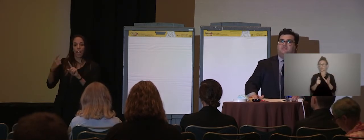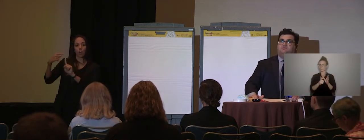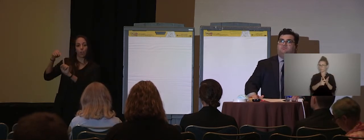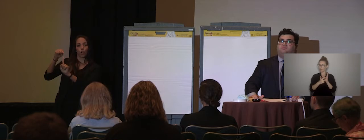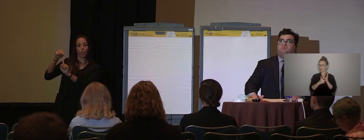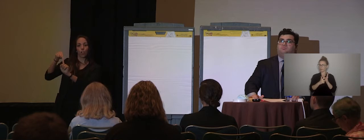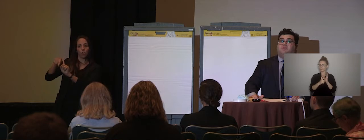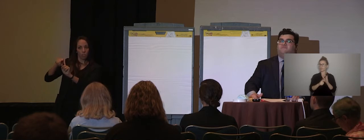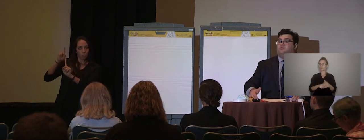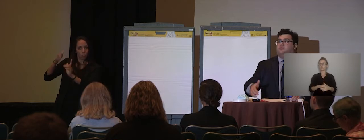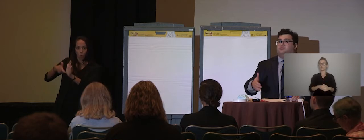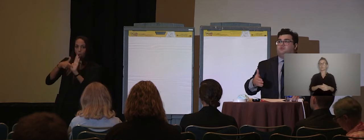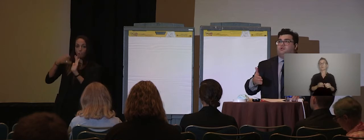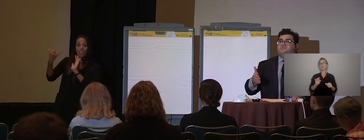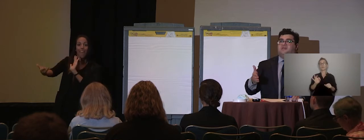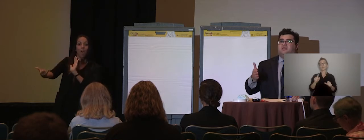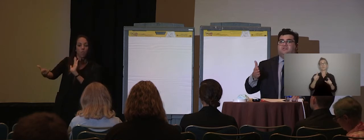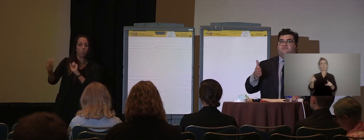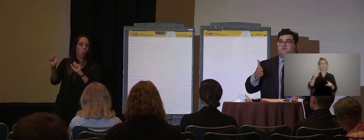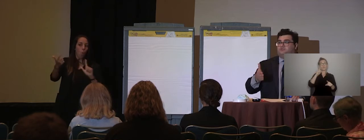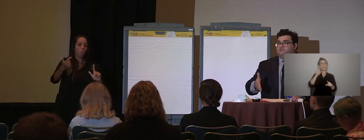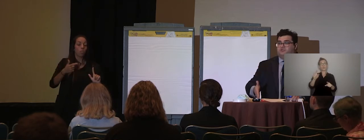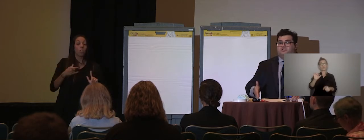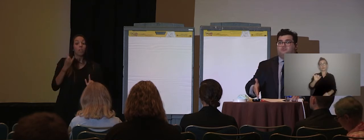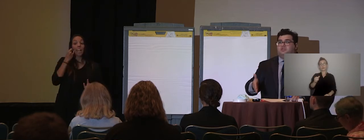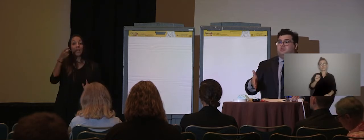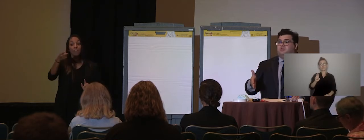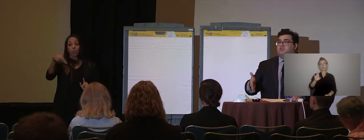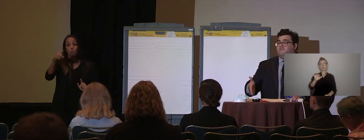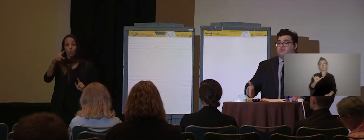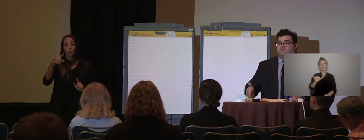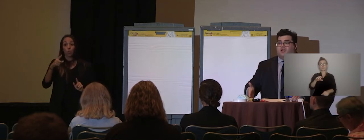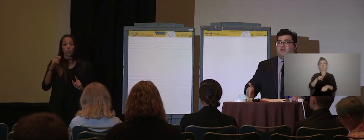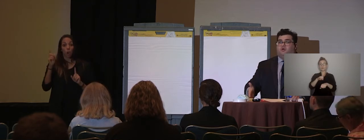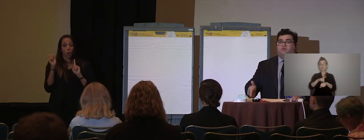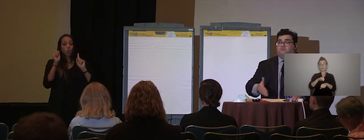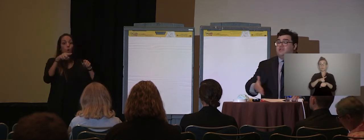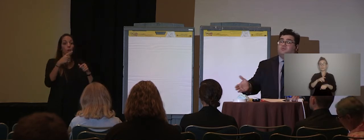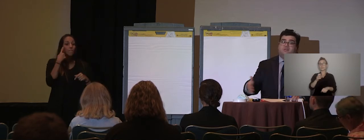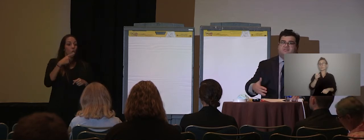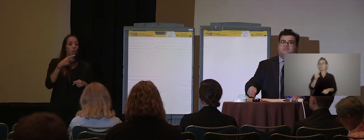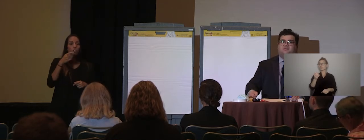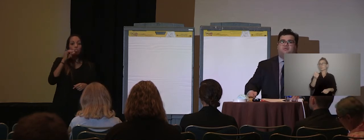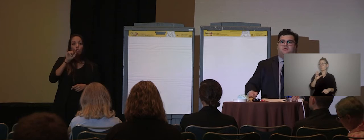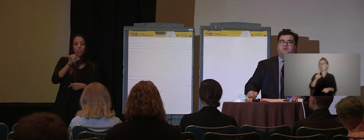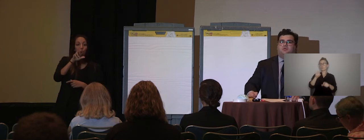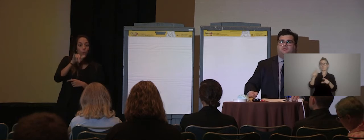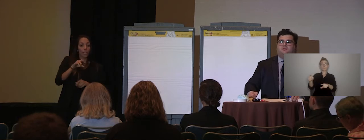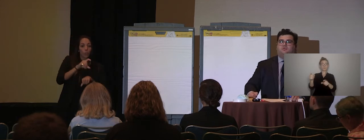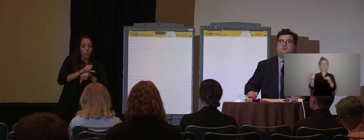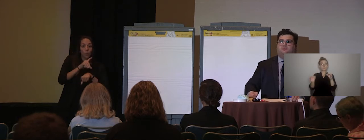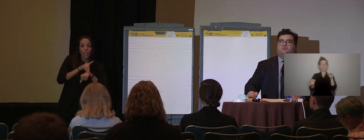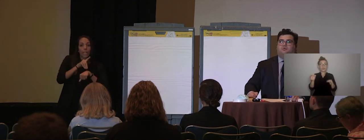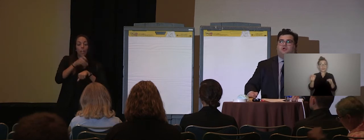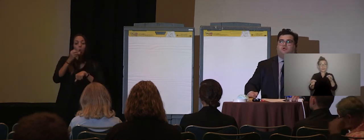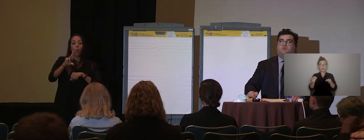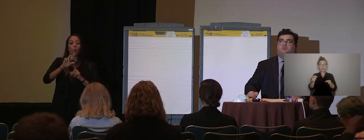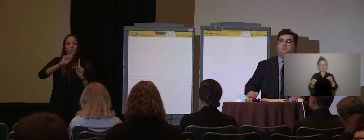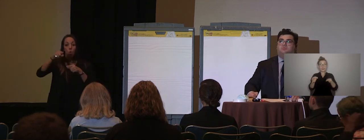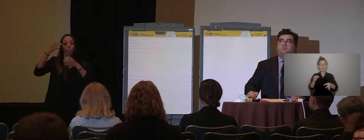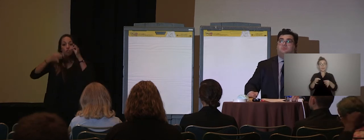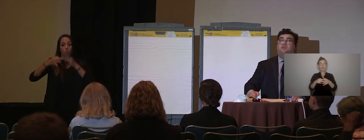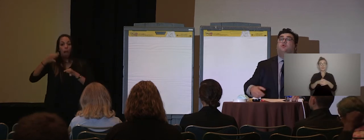And if you're attending for jury duty, if you're on trial, for any reason, you